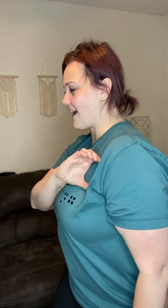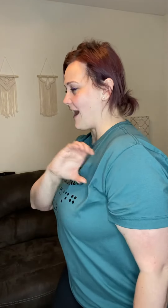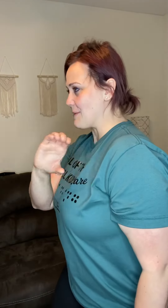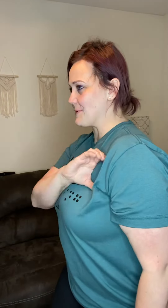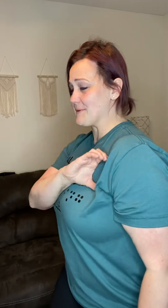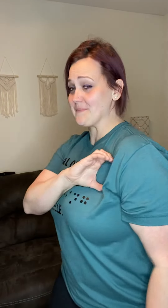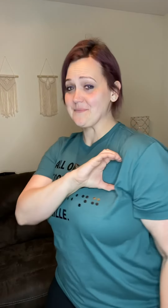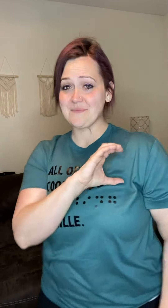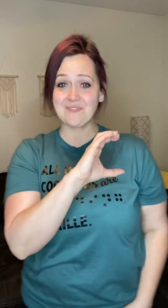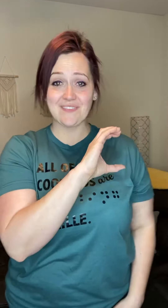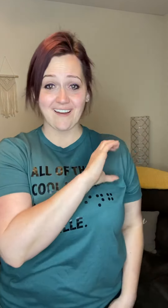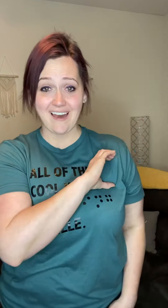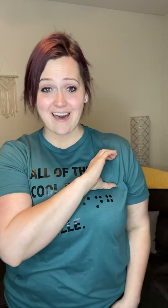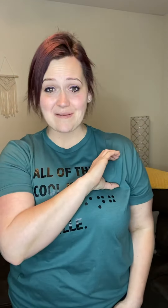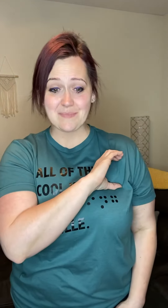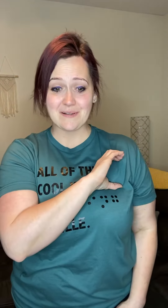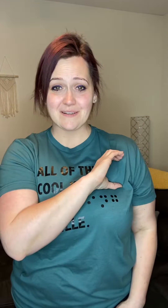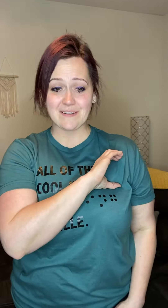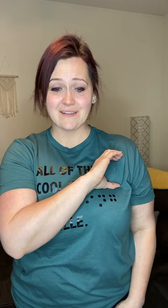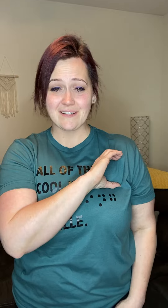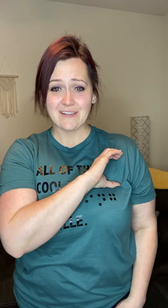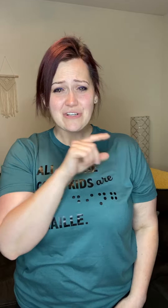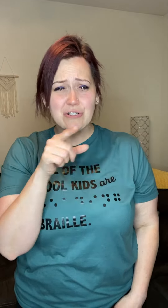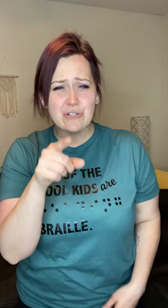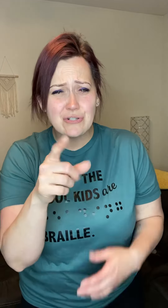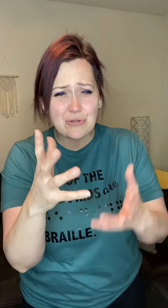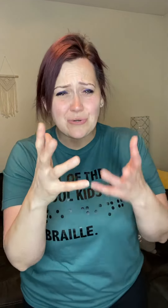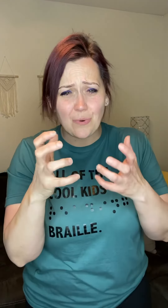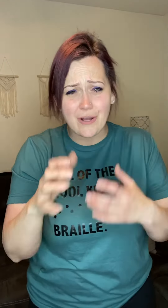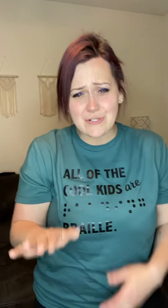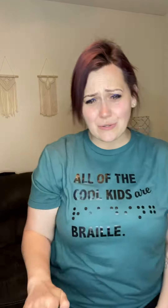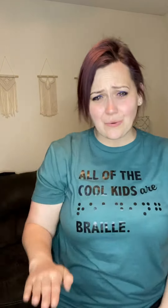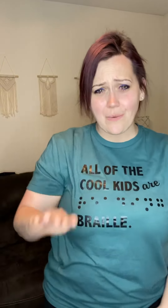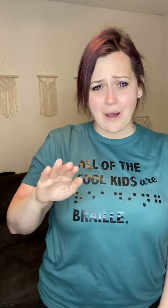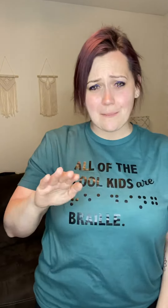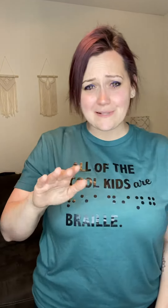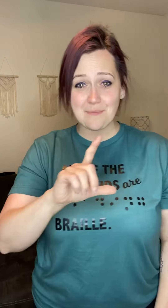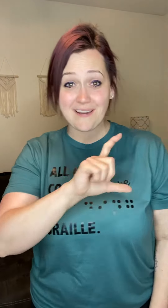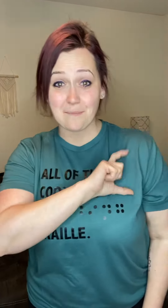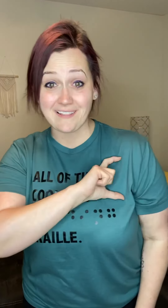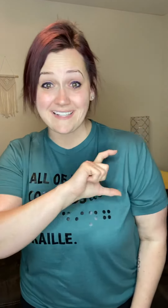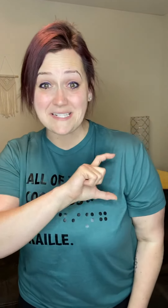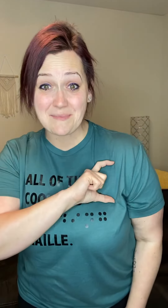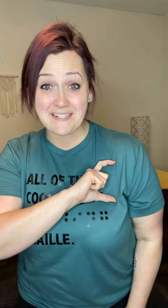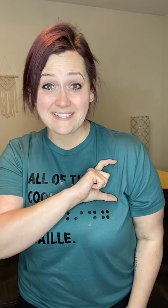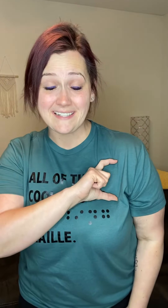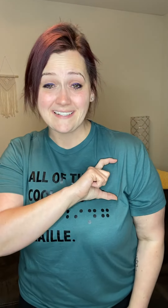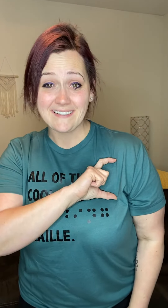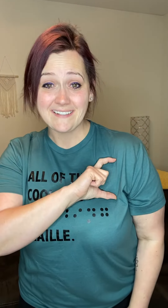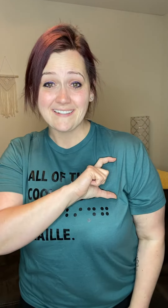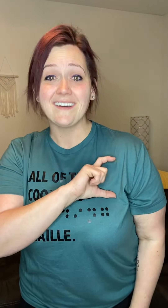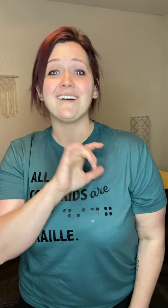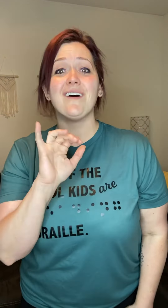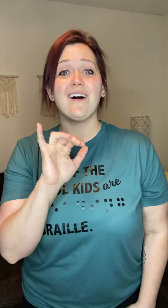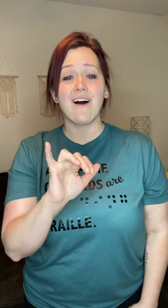cup, cup. Did you want to grow up to be a policeman?